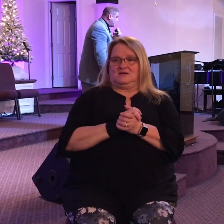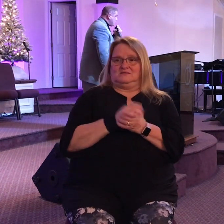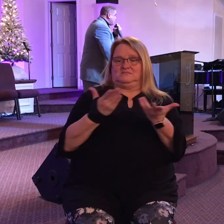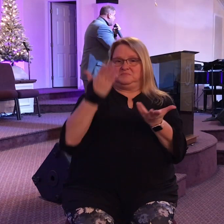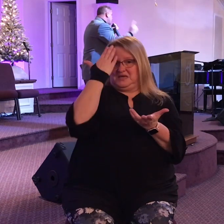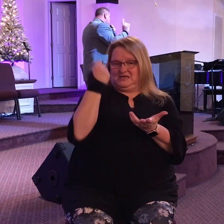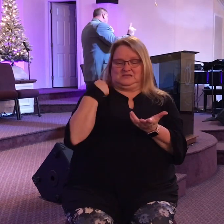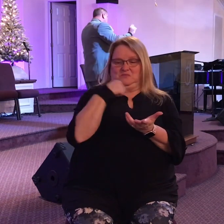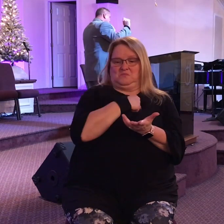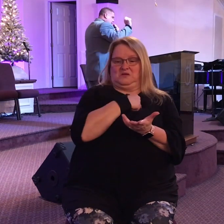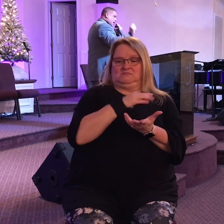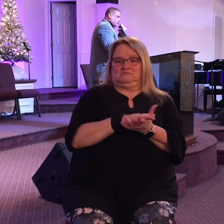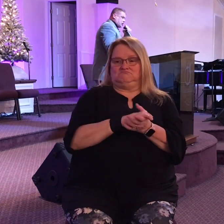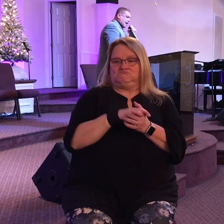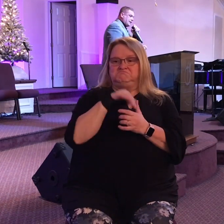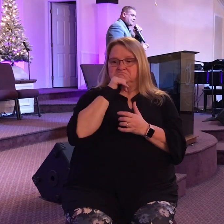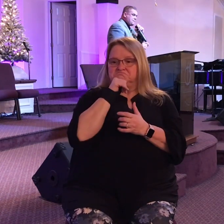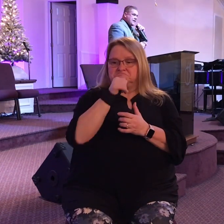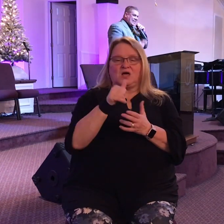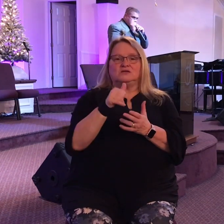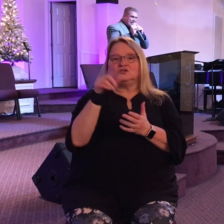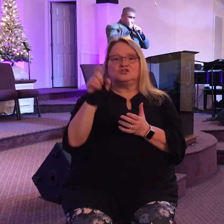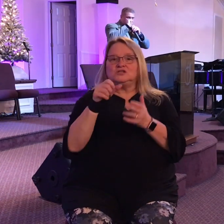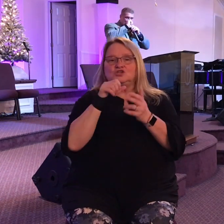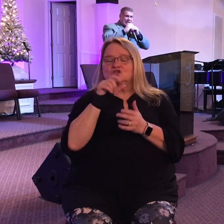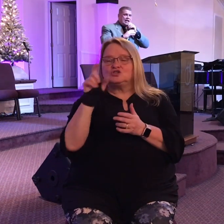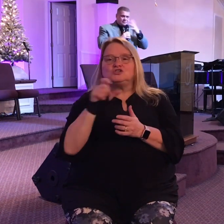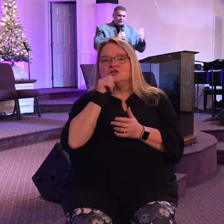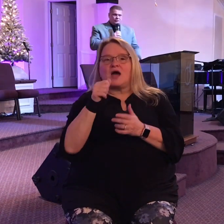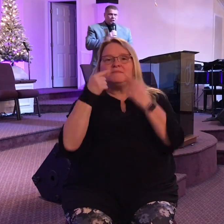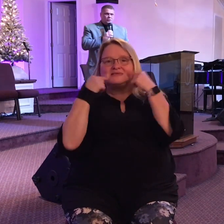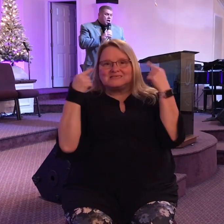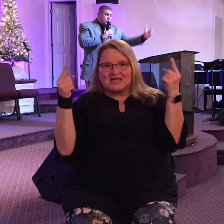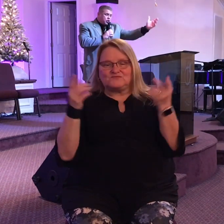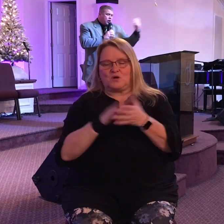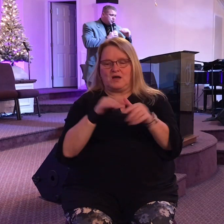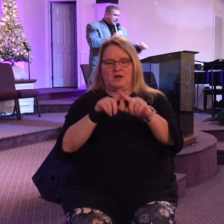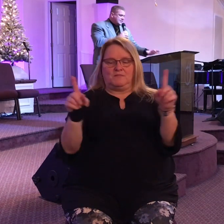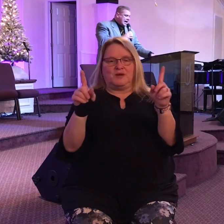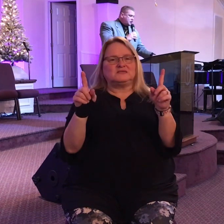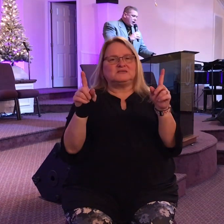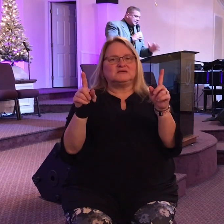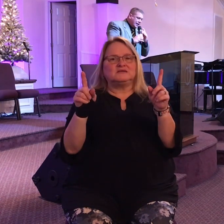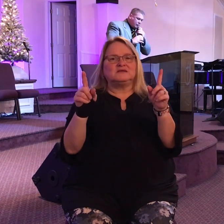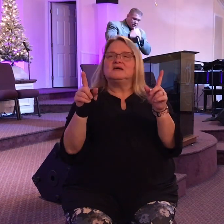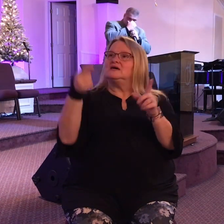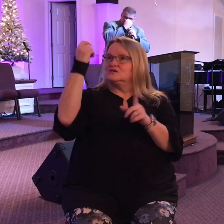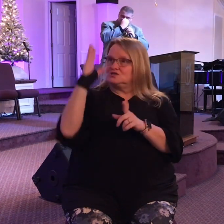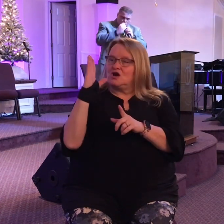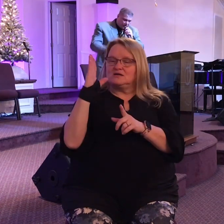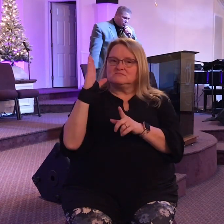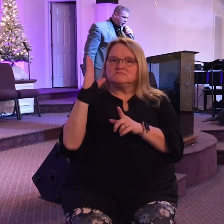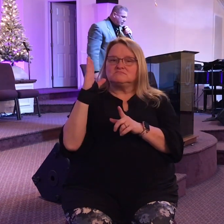survived. The church, you need to understand, is bigger than me, and it's bigger than you. The church is a